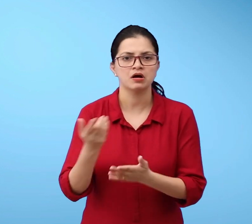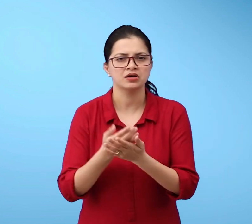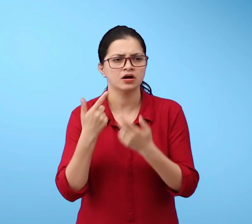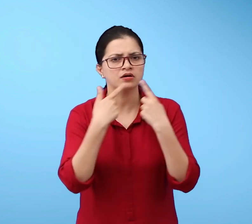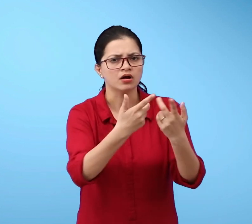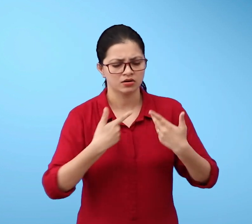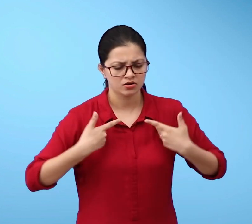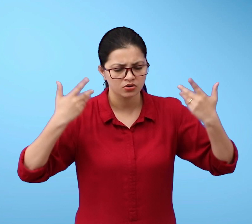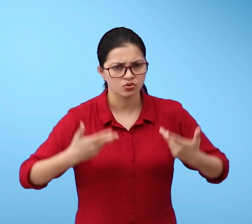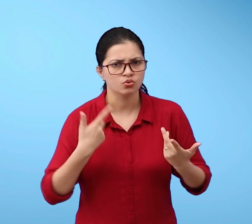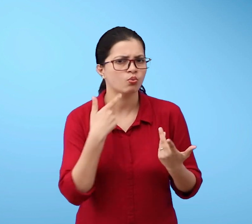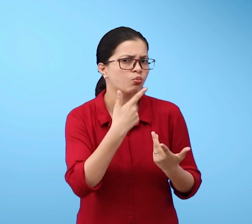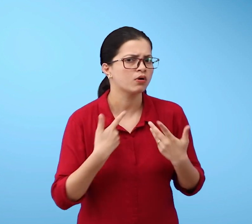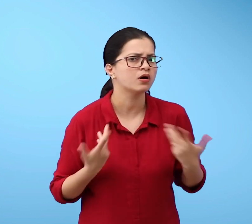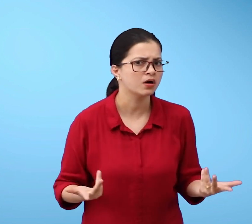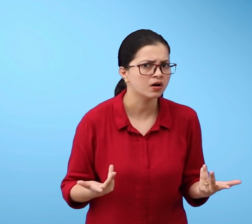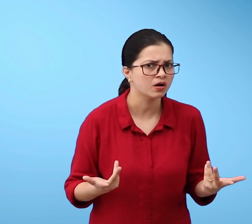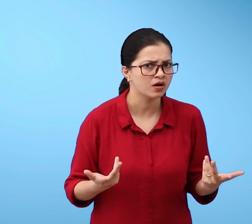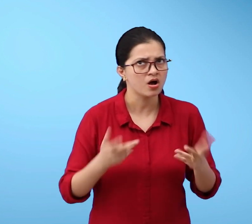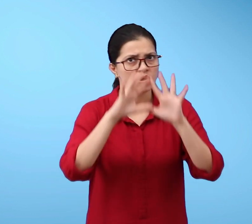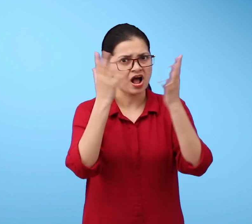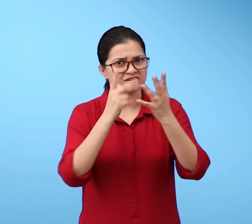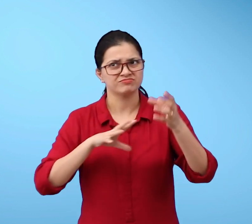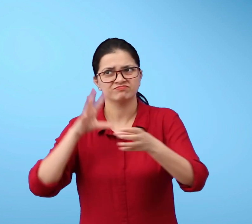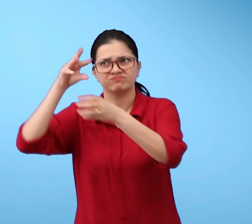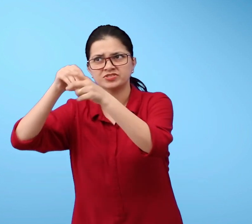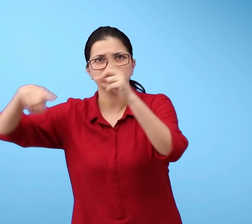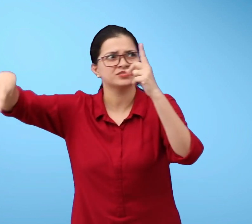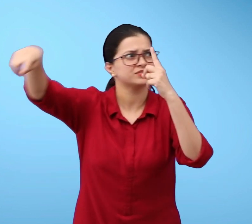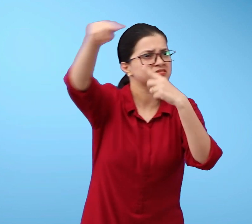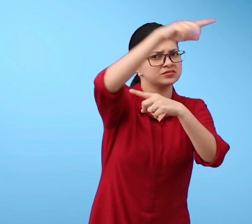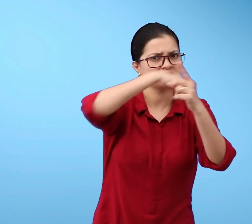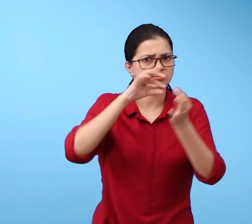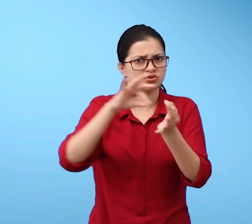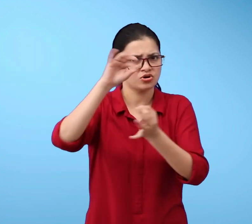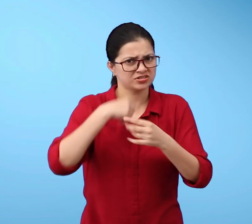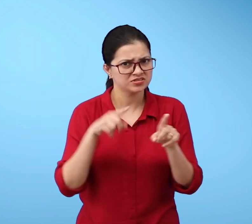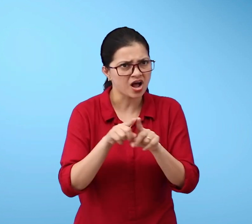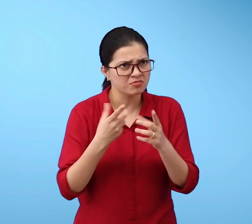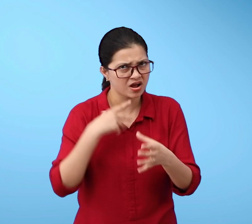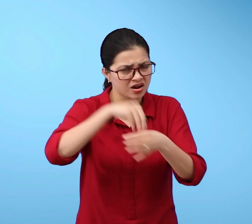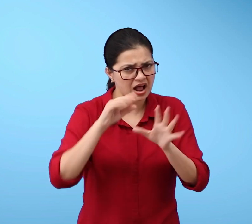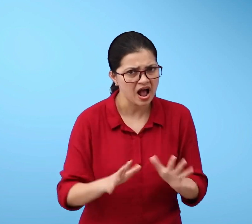Who am I but a part of the world?" the beggar asked.